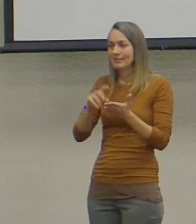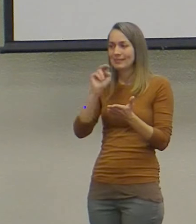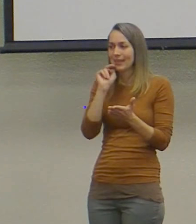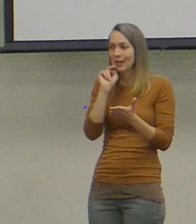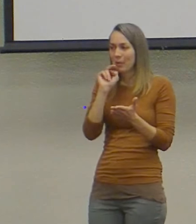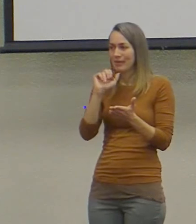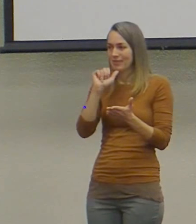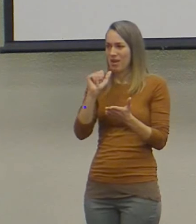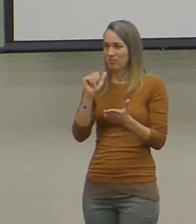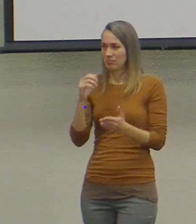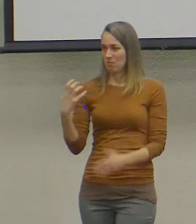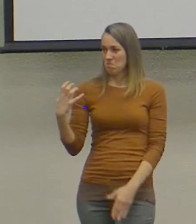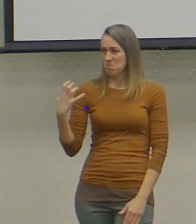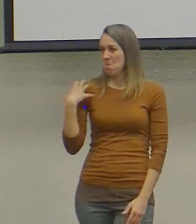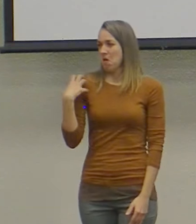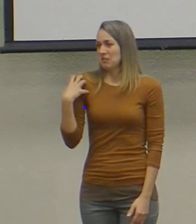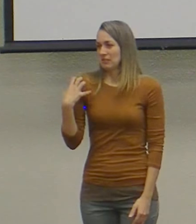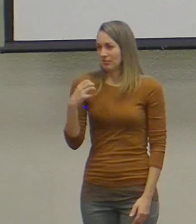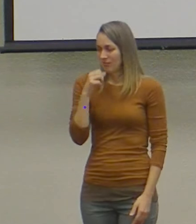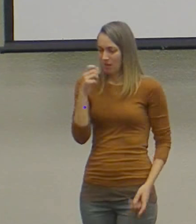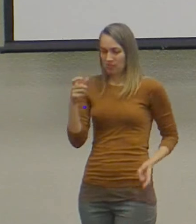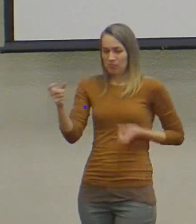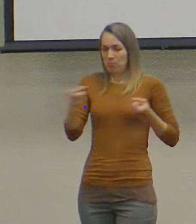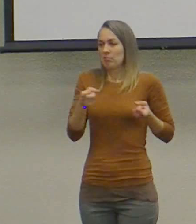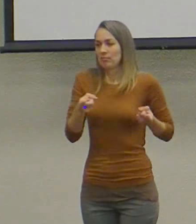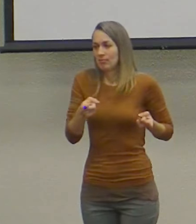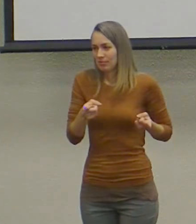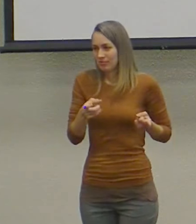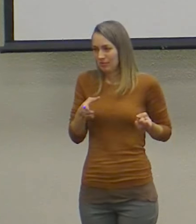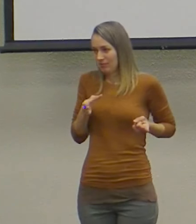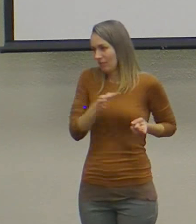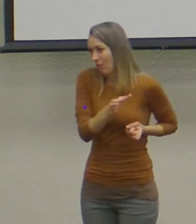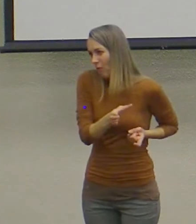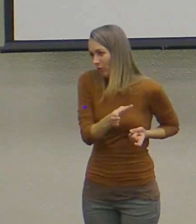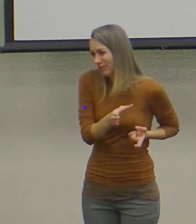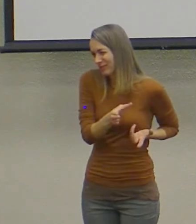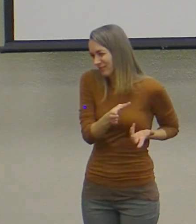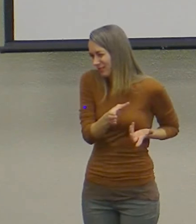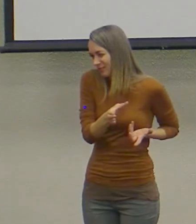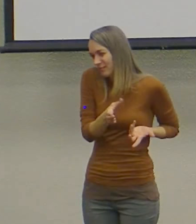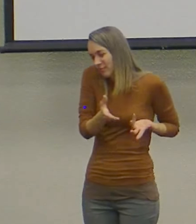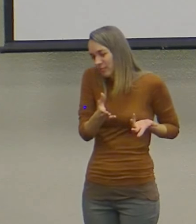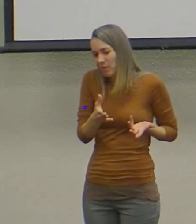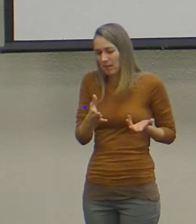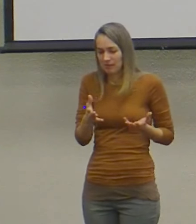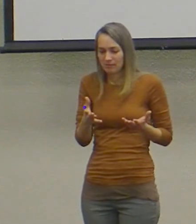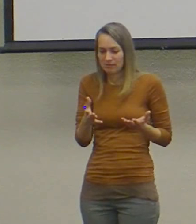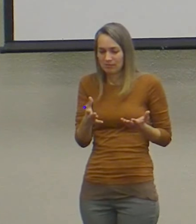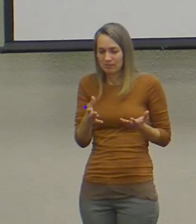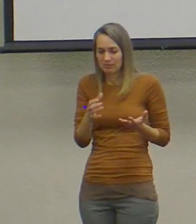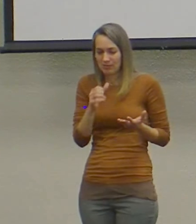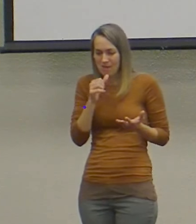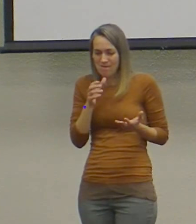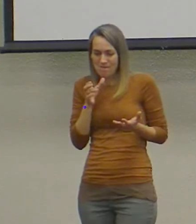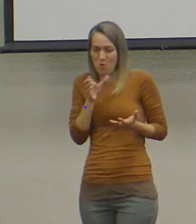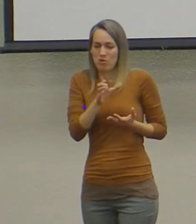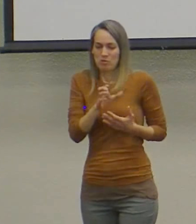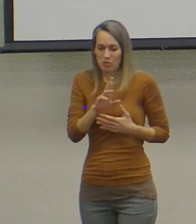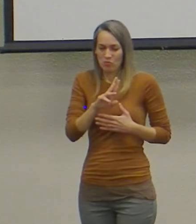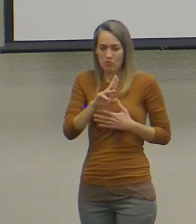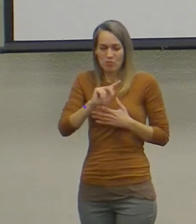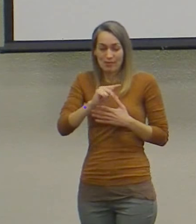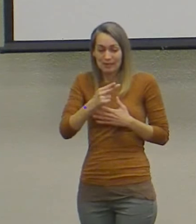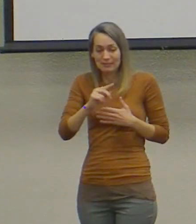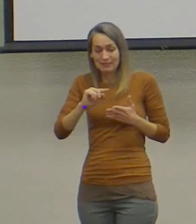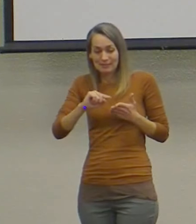becoming bossy or somehow imposing in a compulsive way an objective upon Ruth. She's